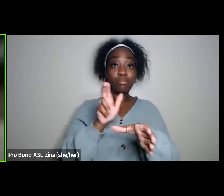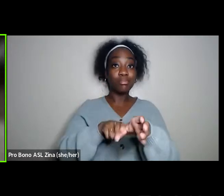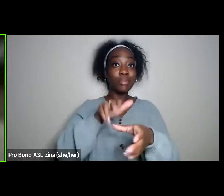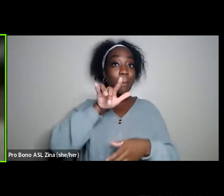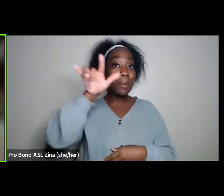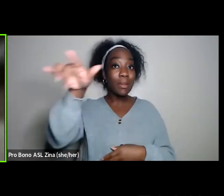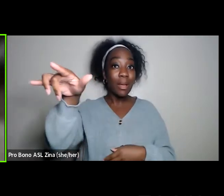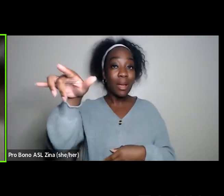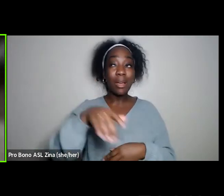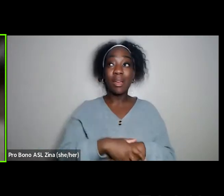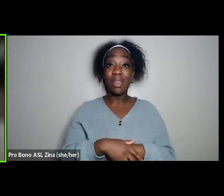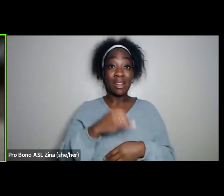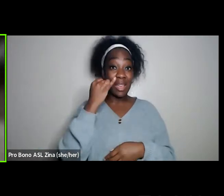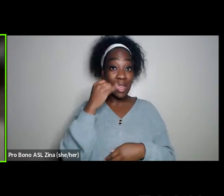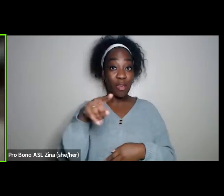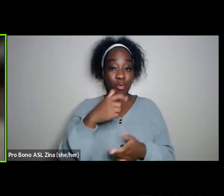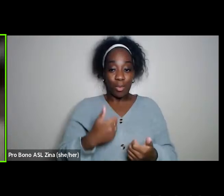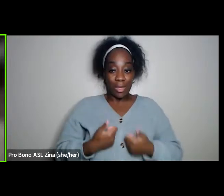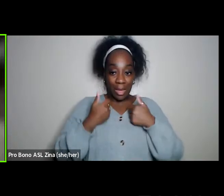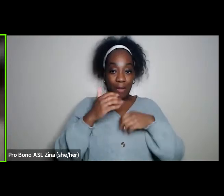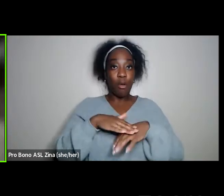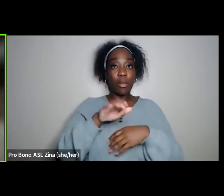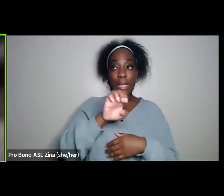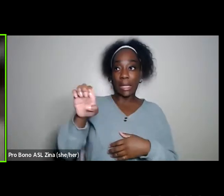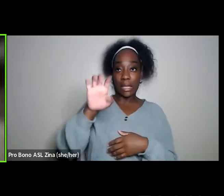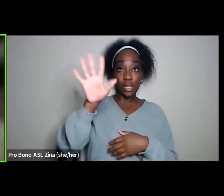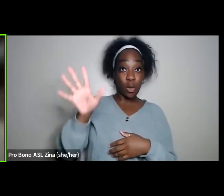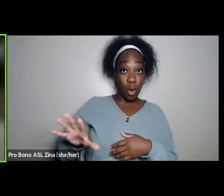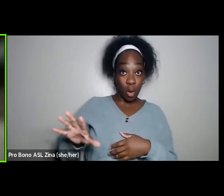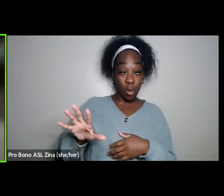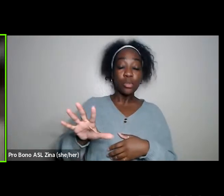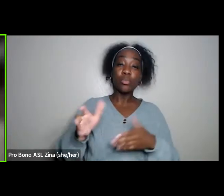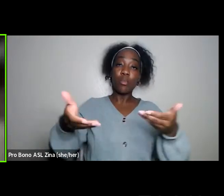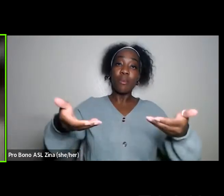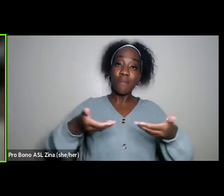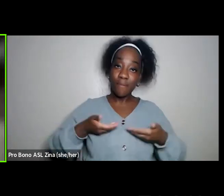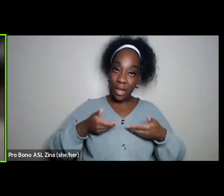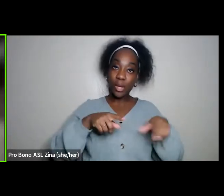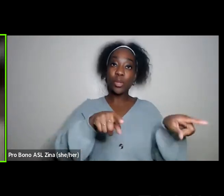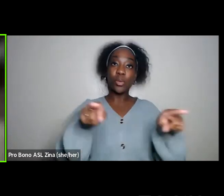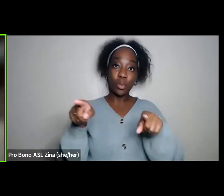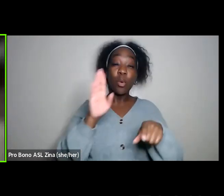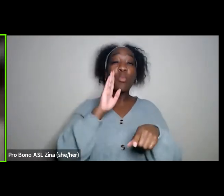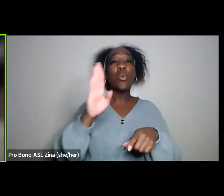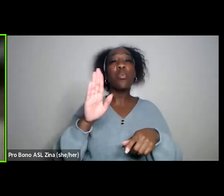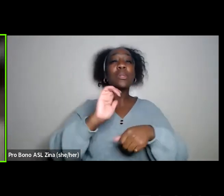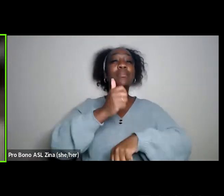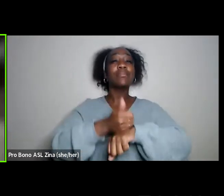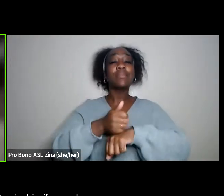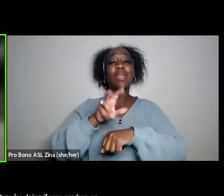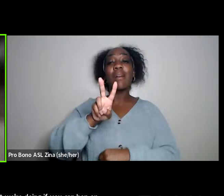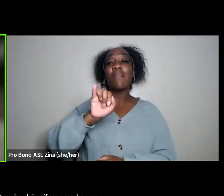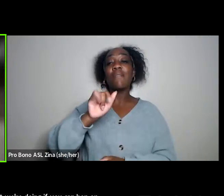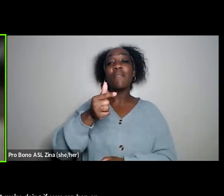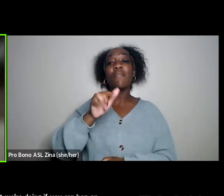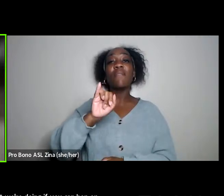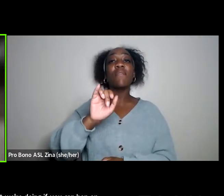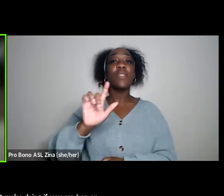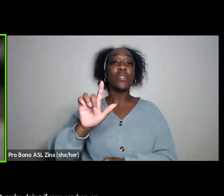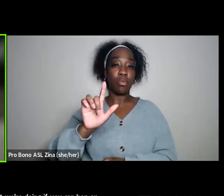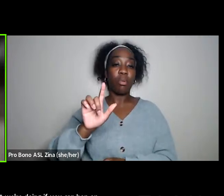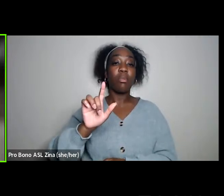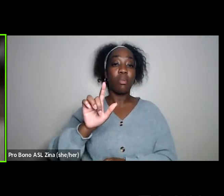already on the East Coast, we invite you. We're going to do a vigil and engage in every